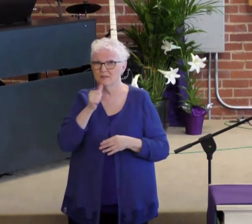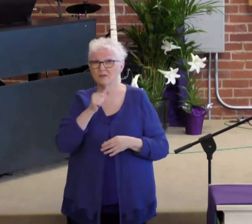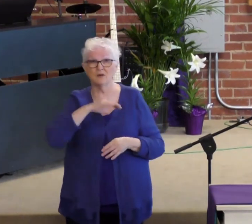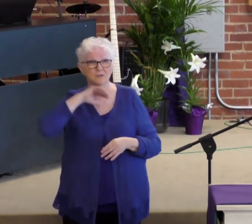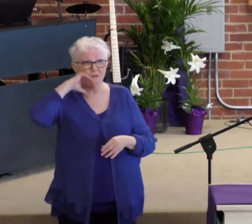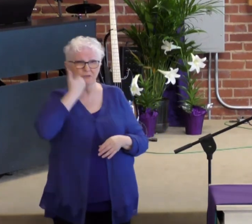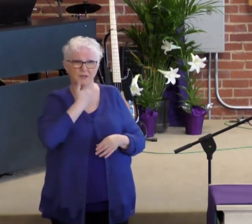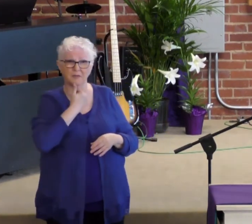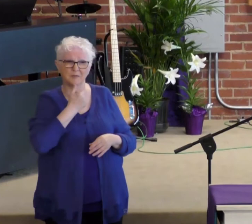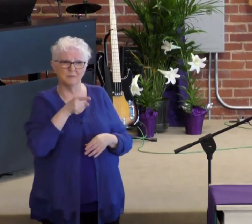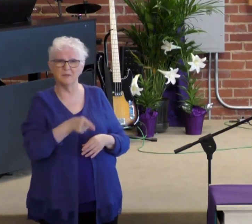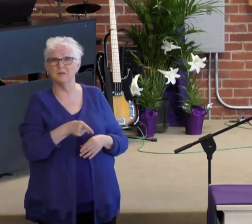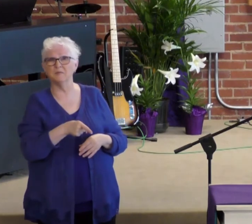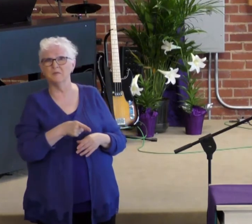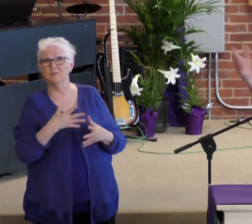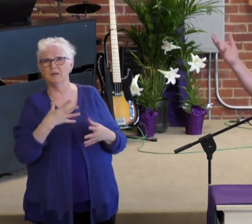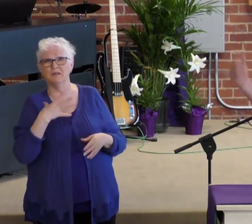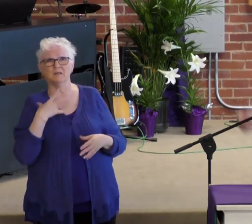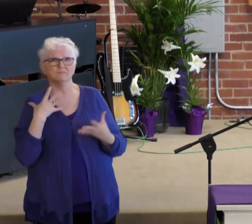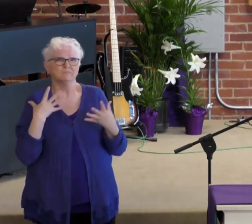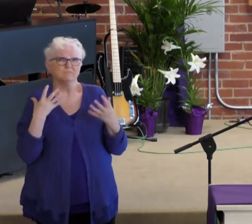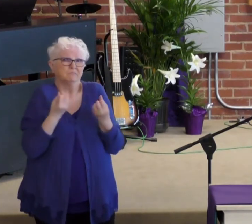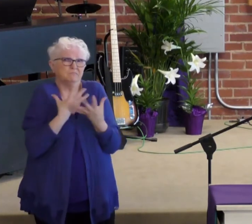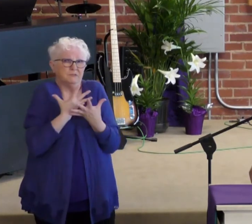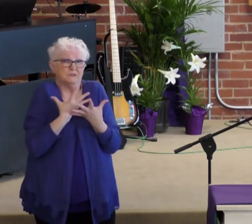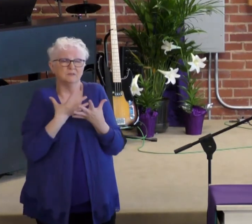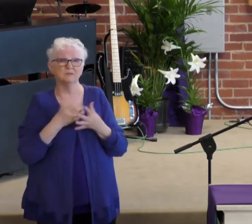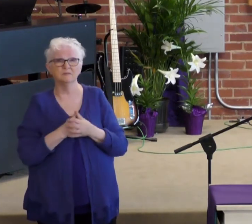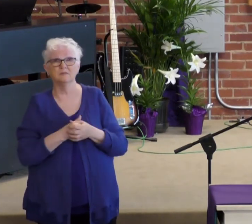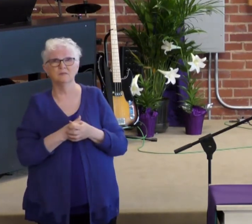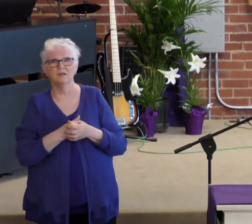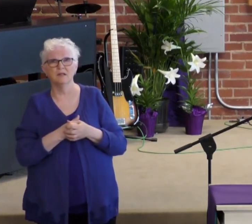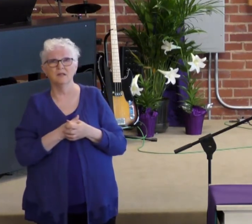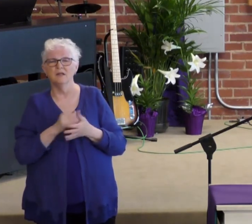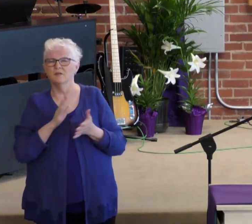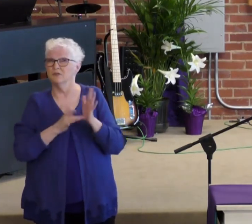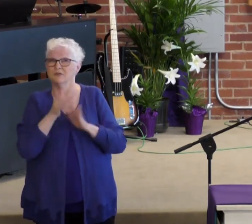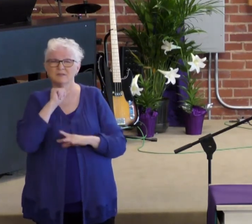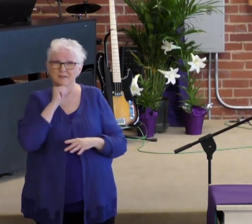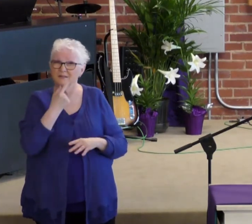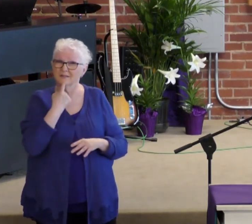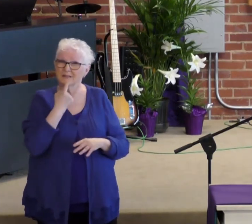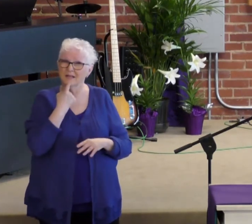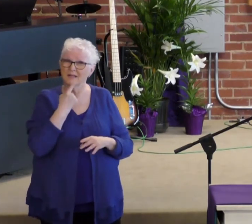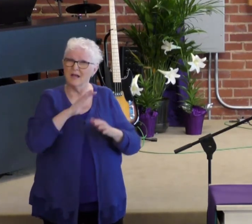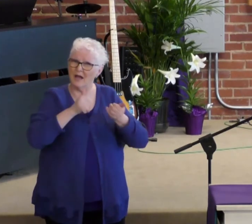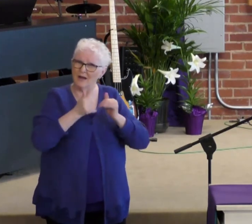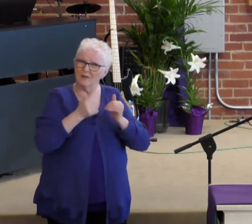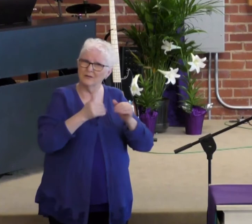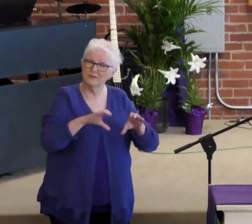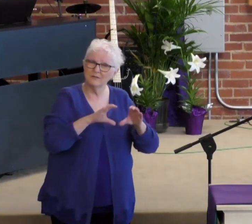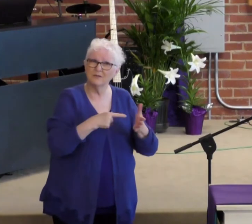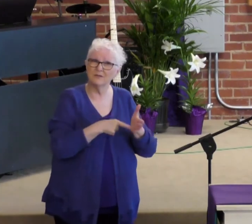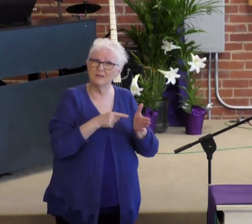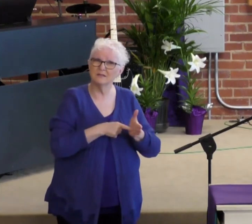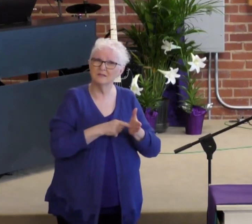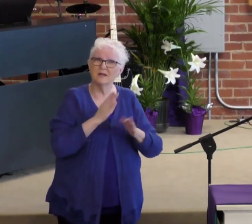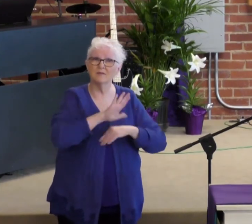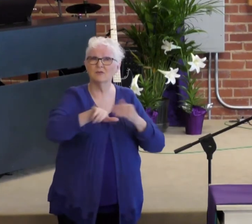world can you do this after all I've done for you?" You know, he had done so much for